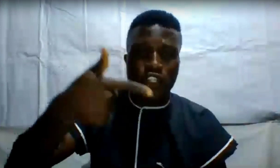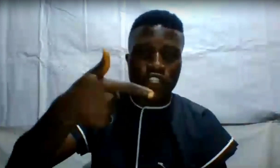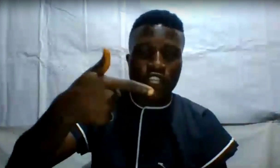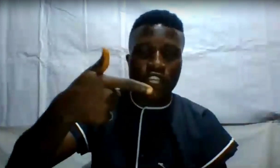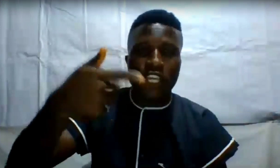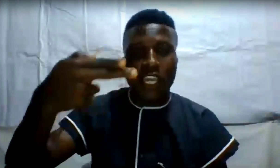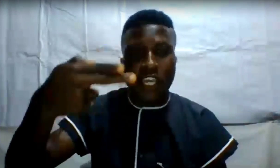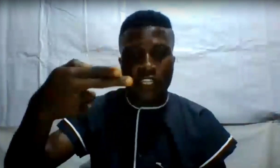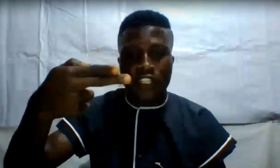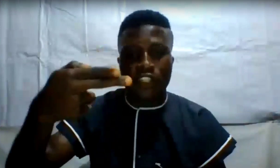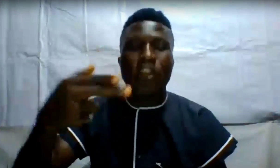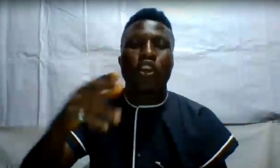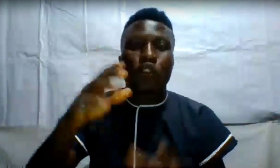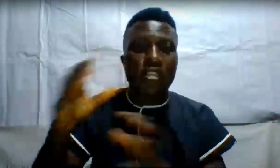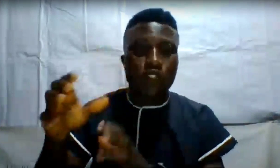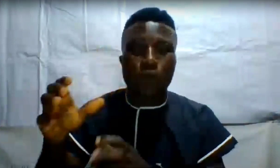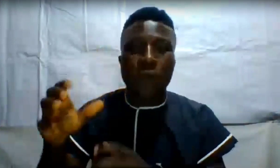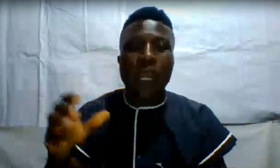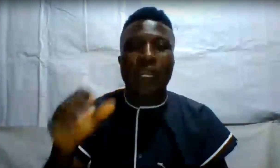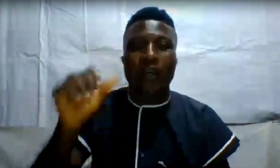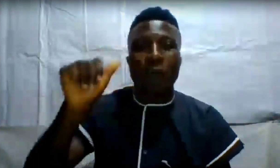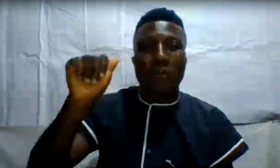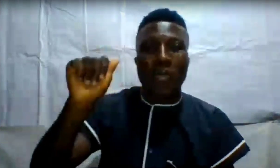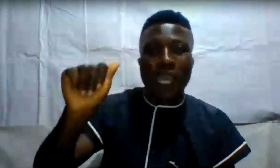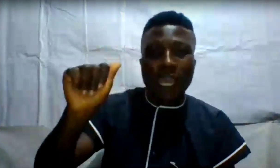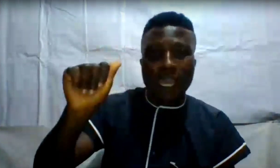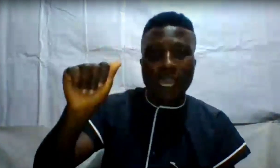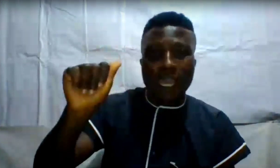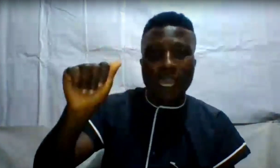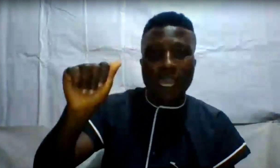H. So let's go back. A, everybody, A,